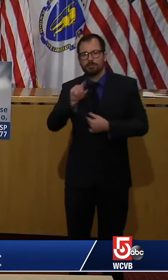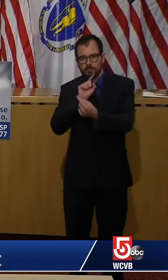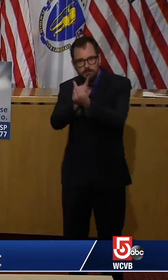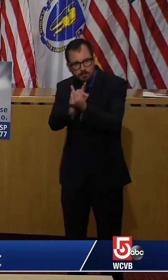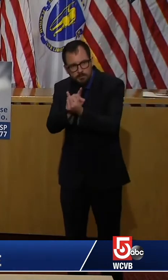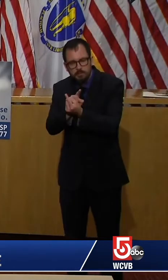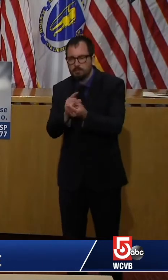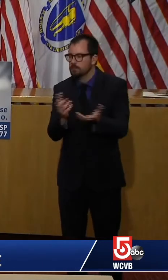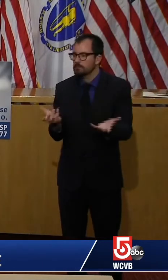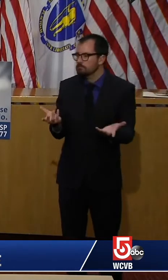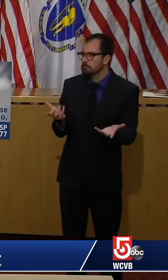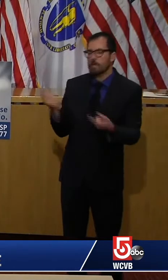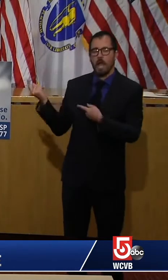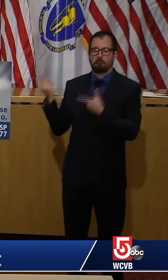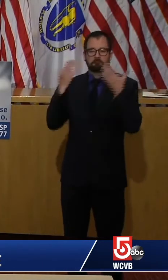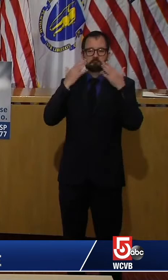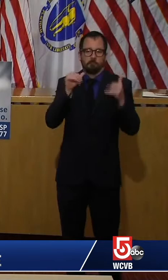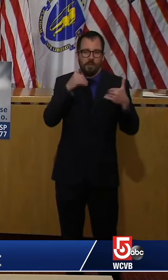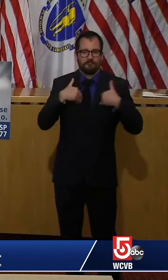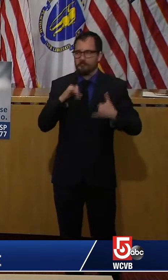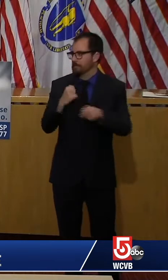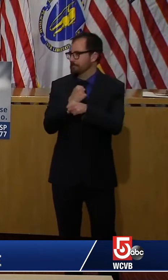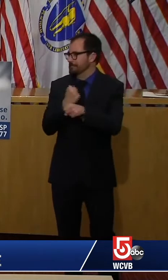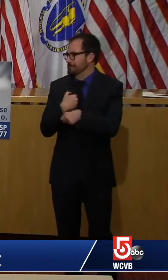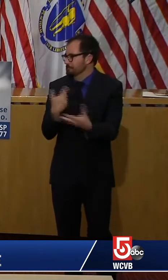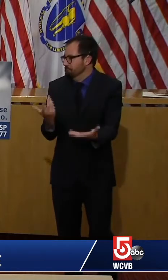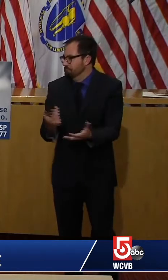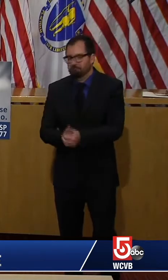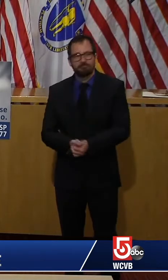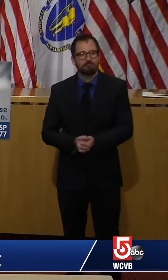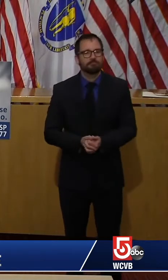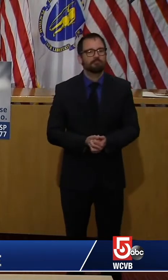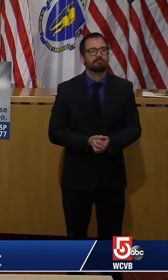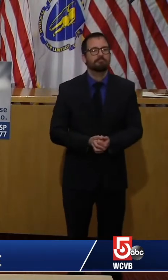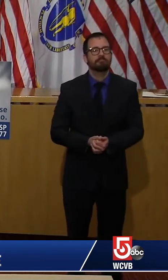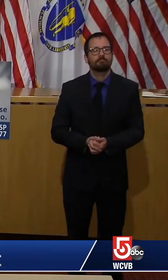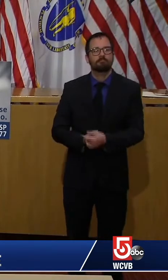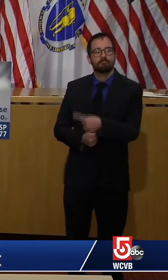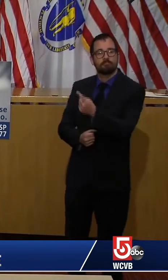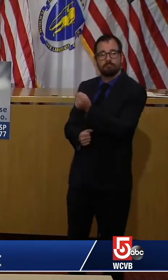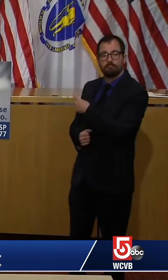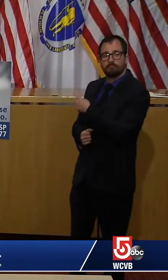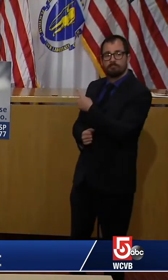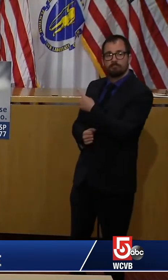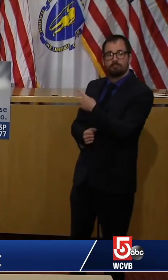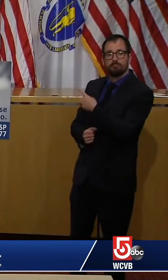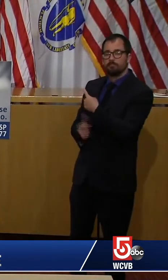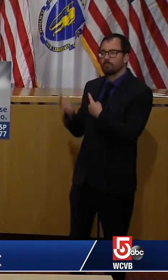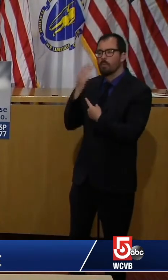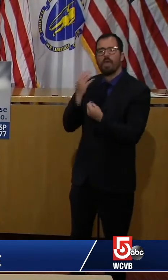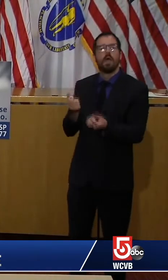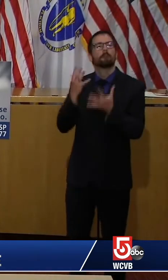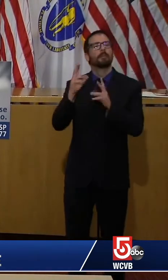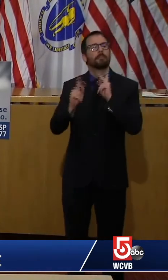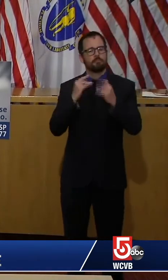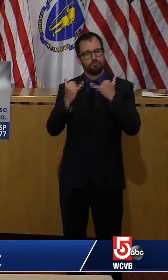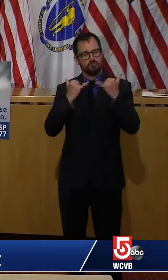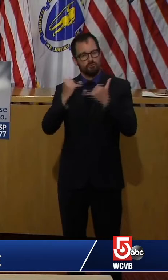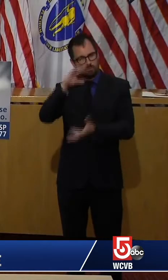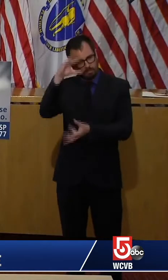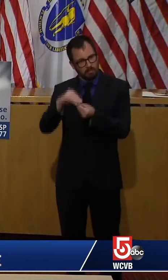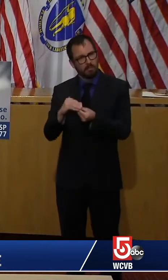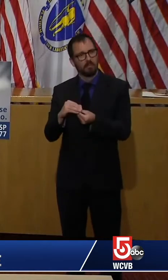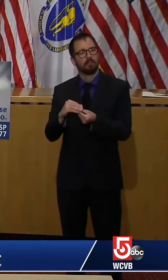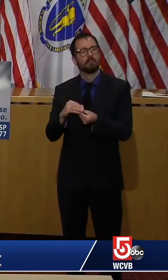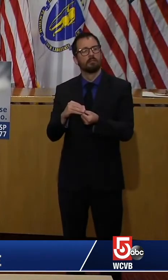effective, just the volume of calls? Or the number one factor at the moment is people to answer their phone. We're